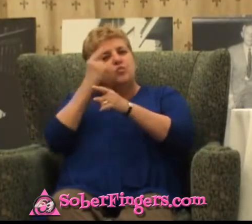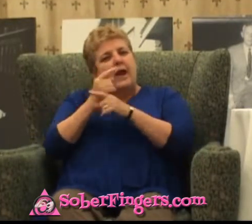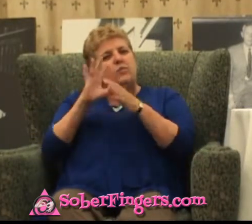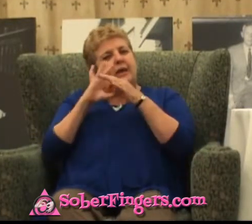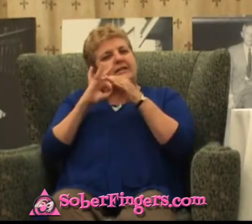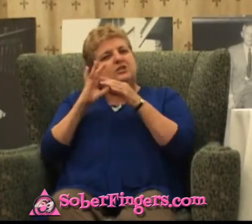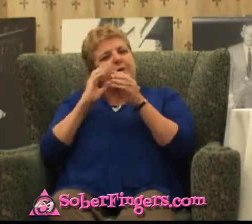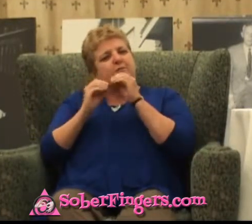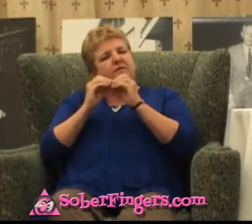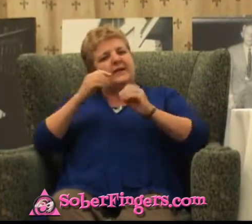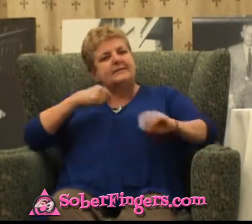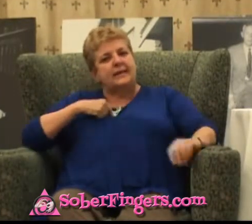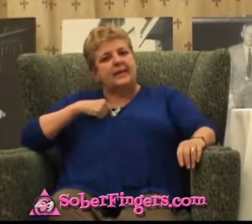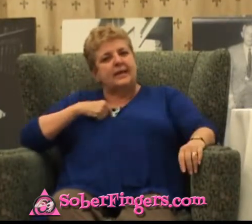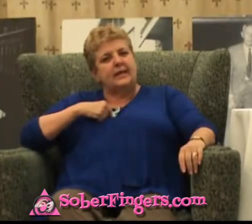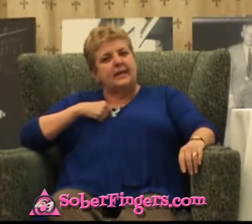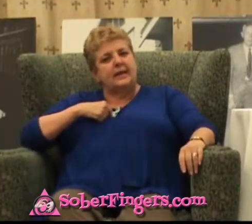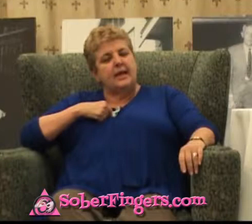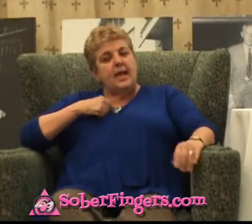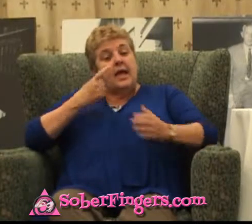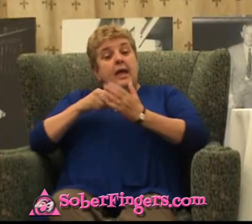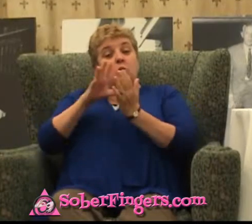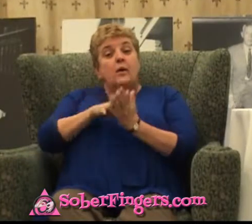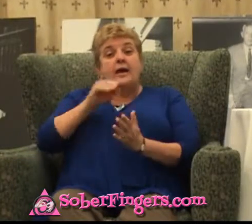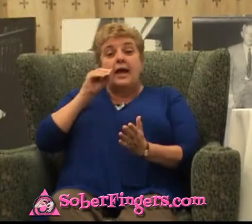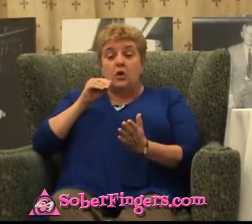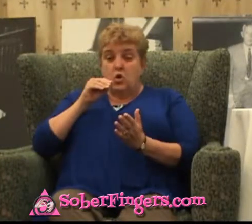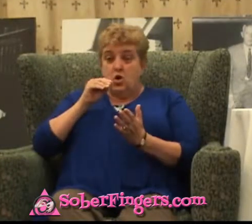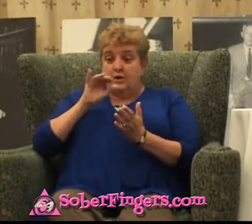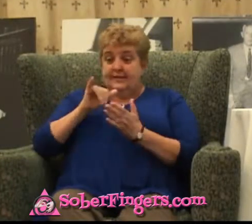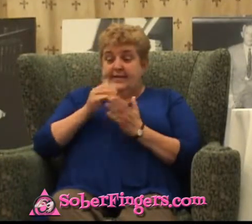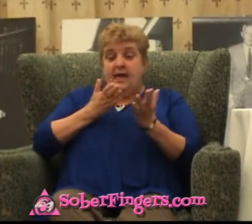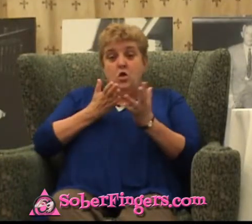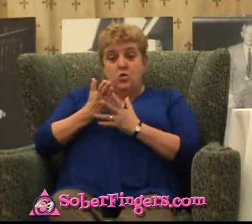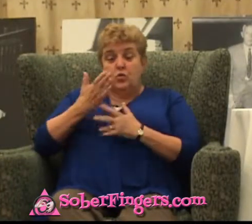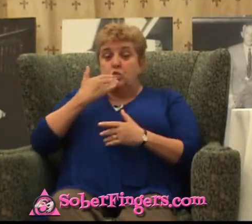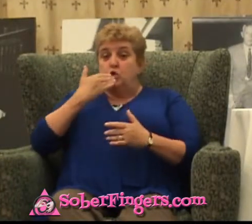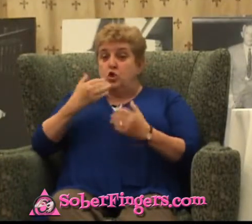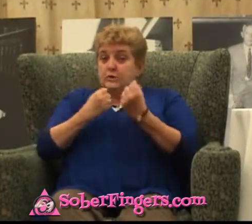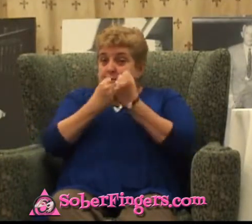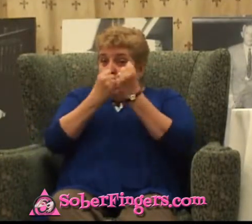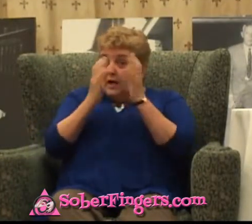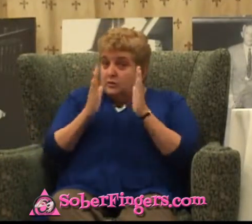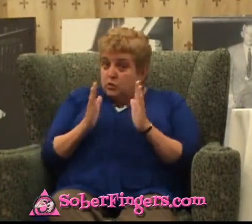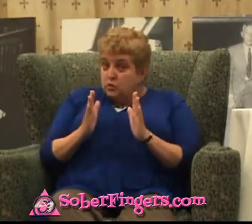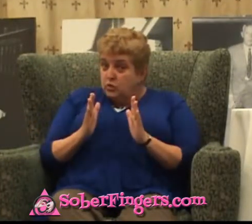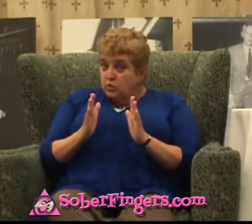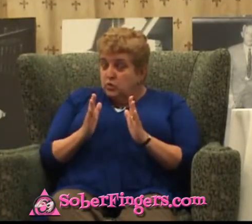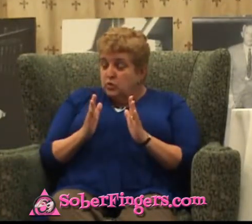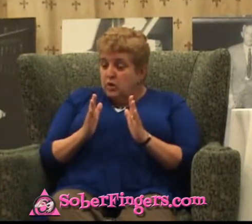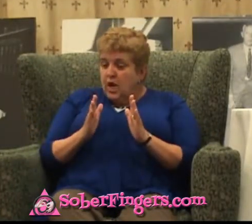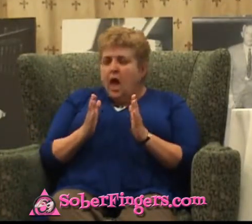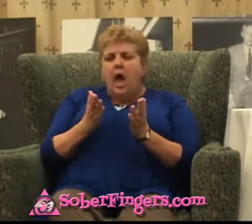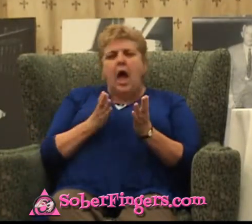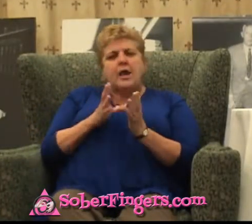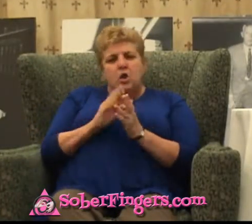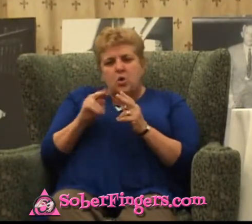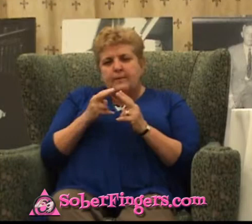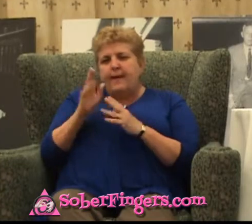was through strong sponsorship. I learned some things about that experience. I learned that it had been my